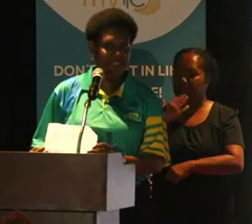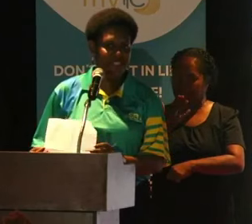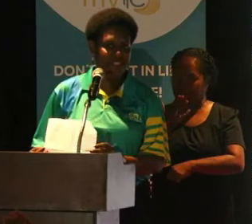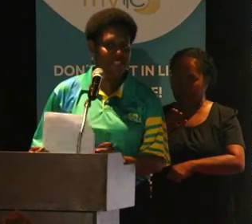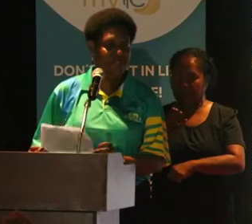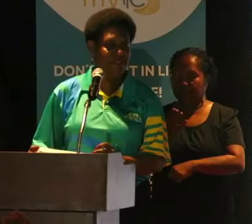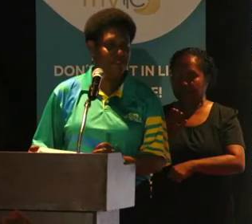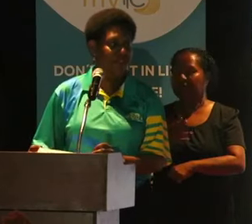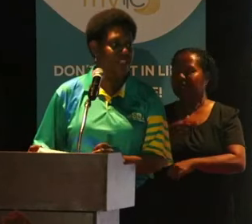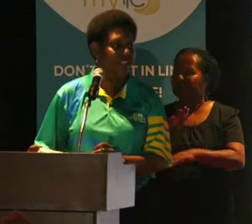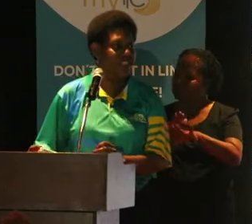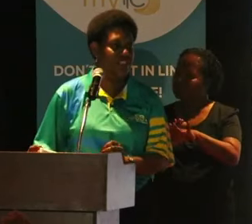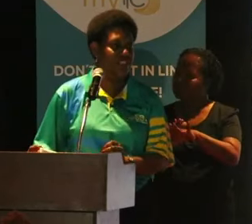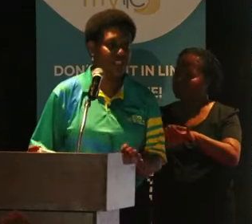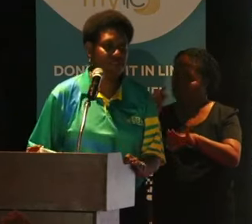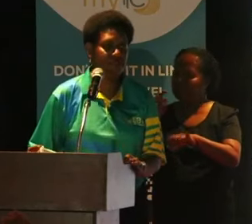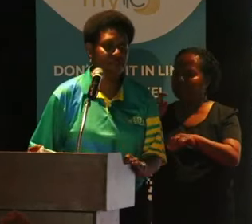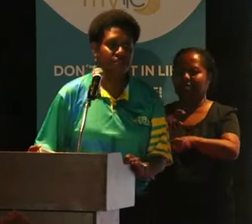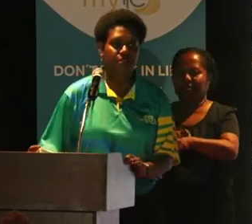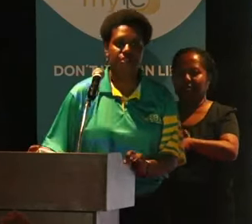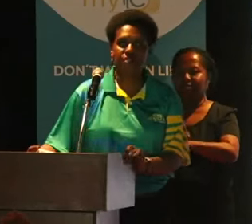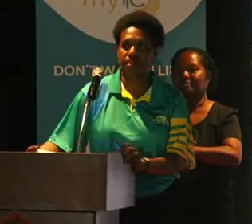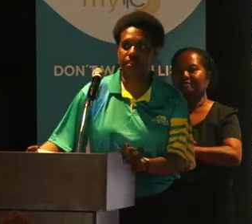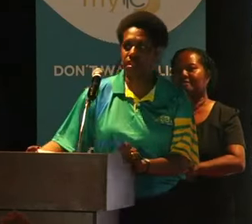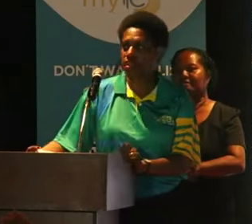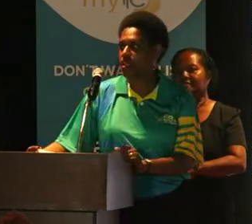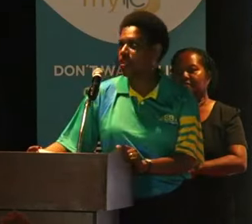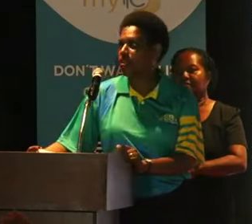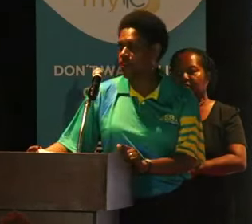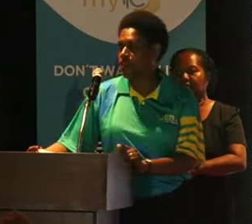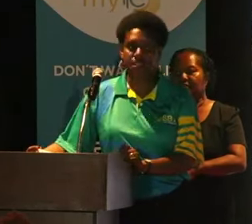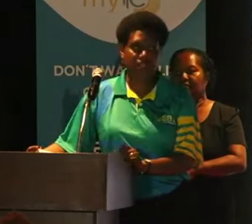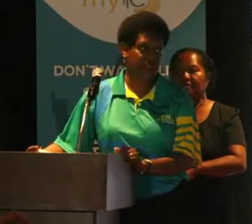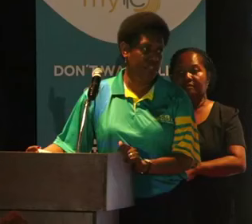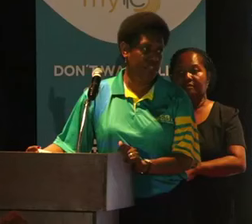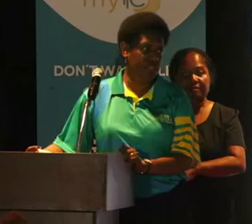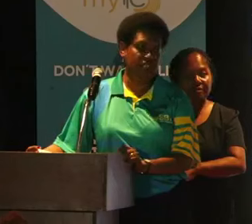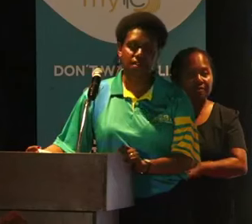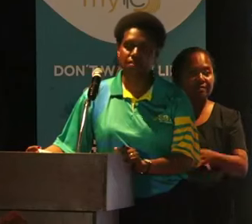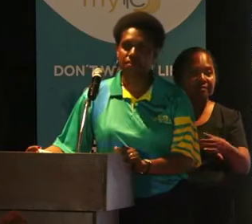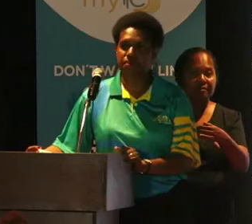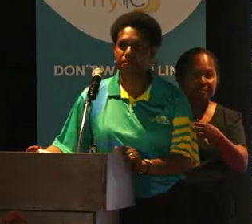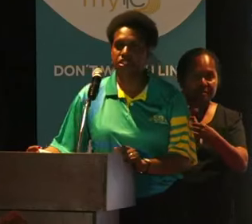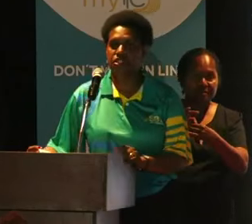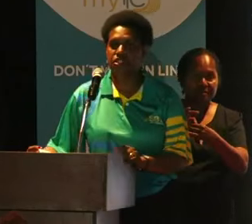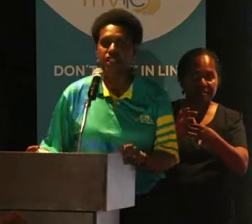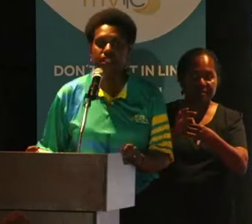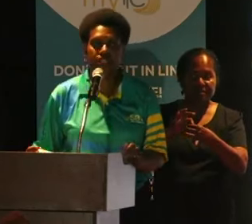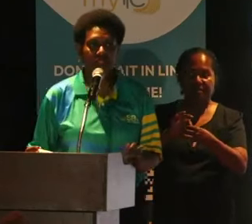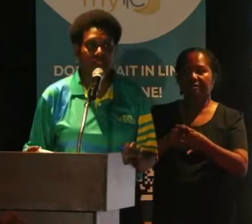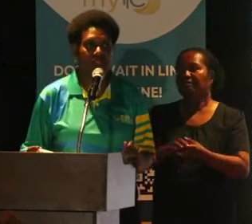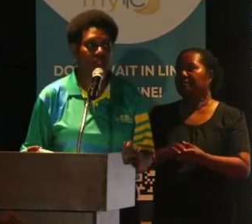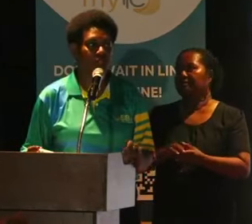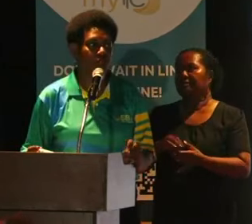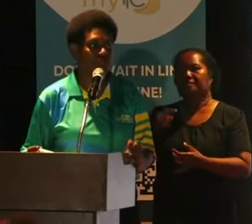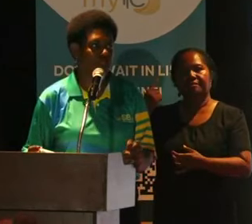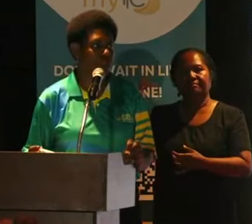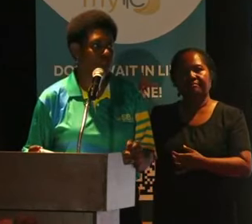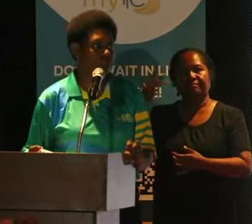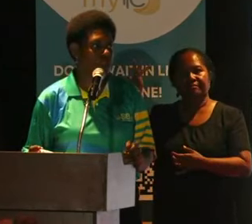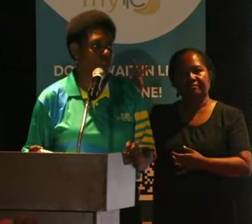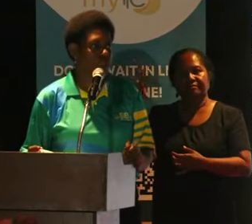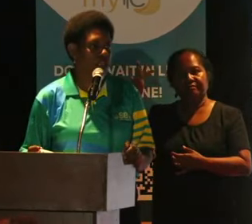for sitting for the morning session. For those of our viewers that have joined us virtually, thank you,